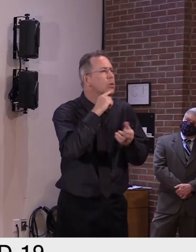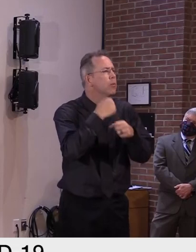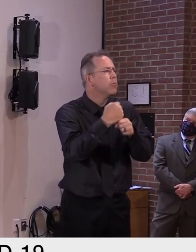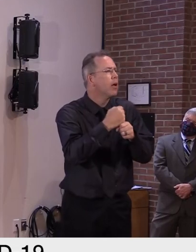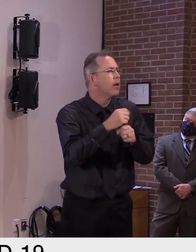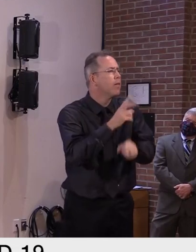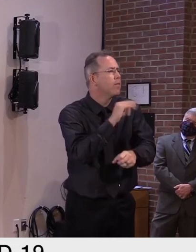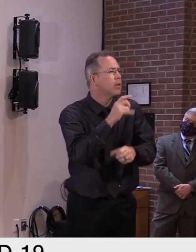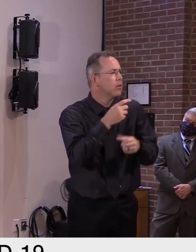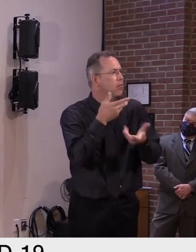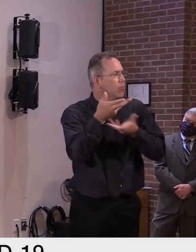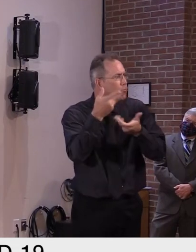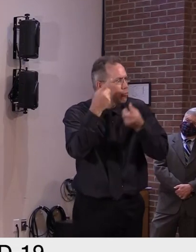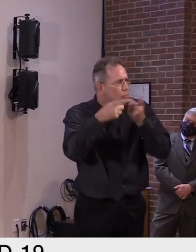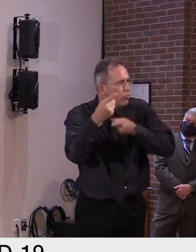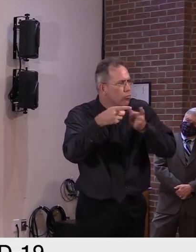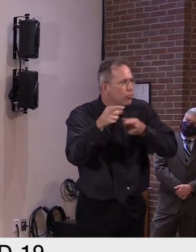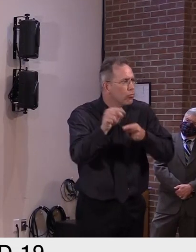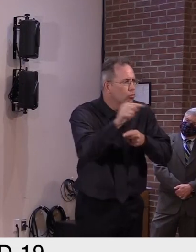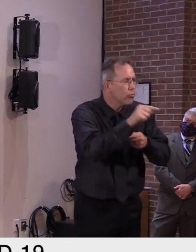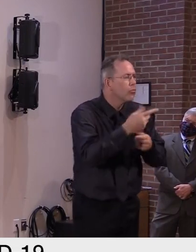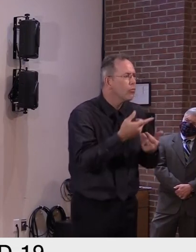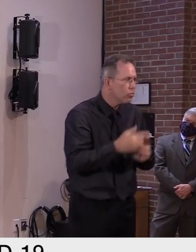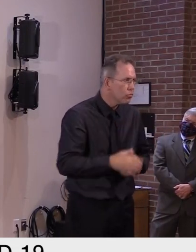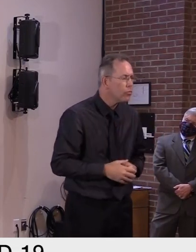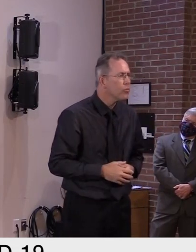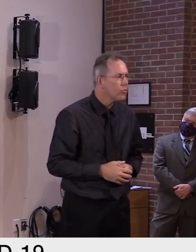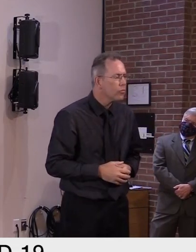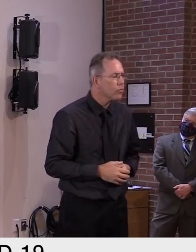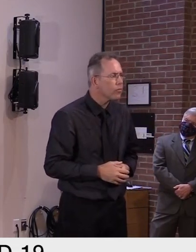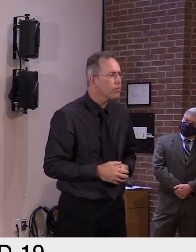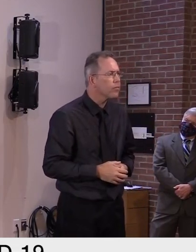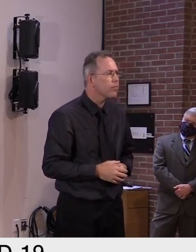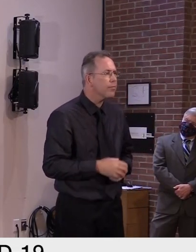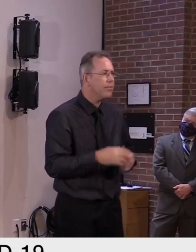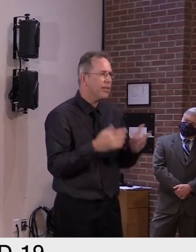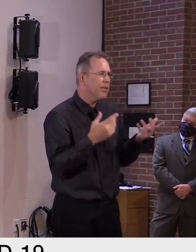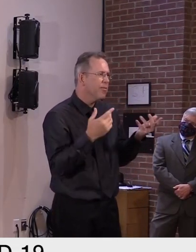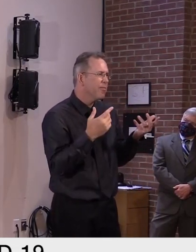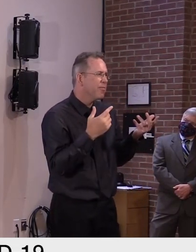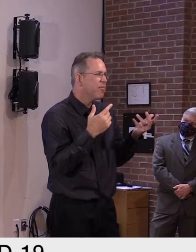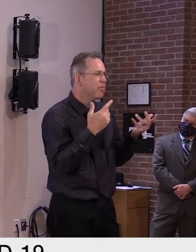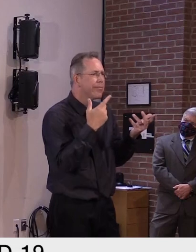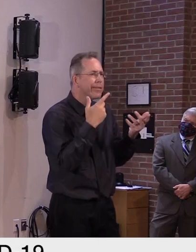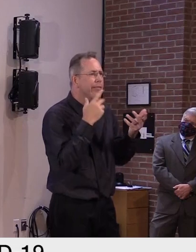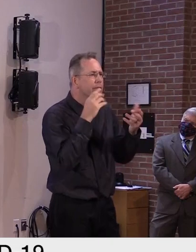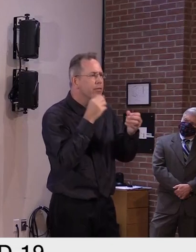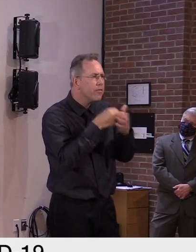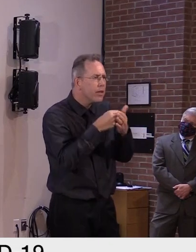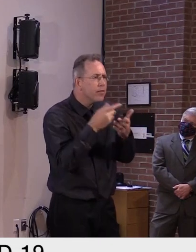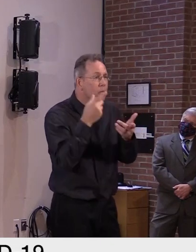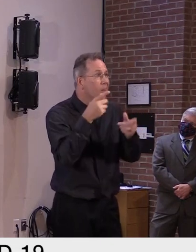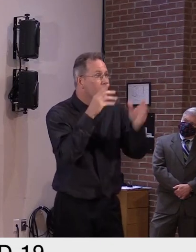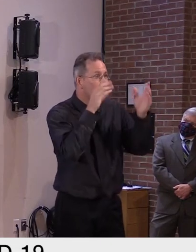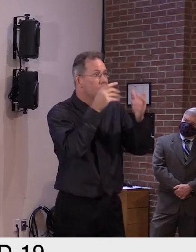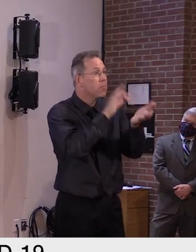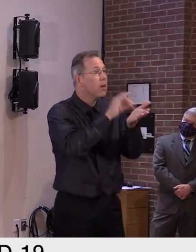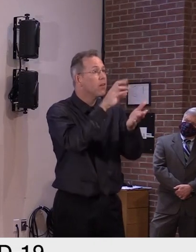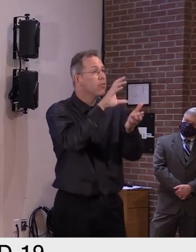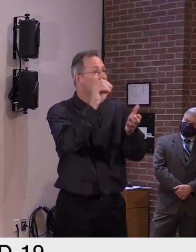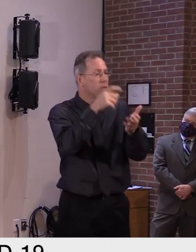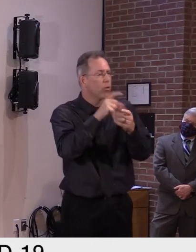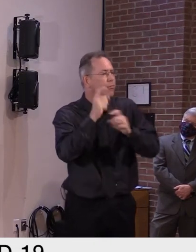That obviously has to be better unfolded for us all to understand and play out as well. But the state of Vermont,